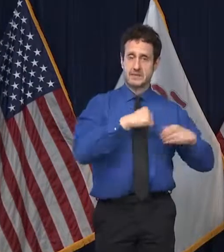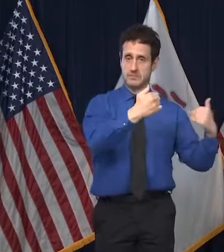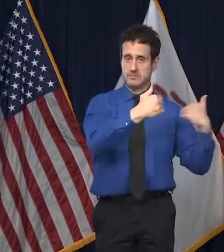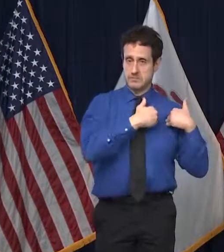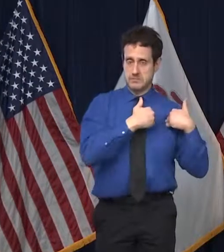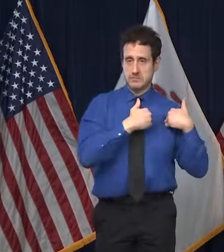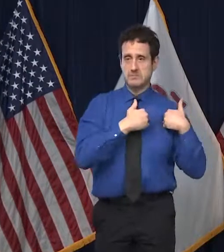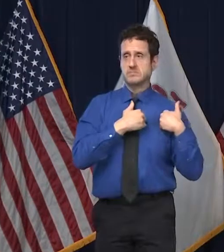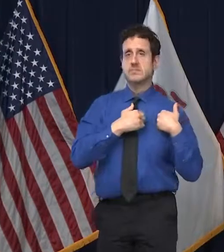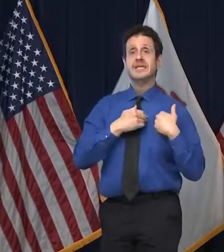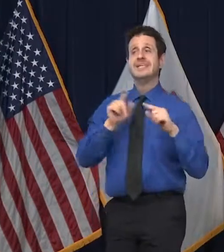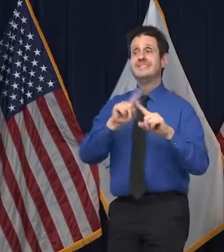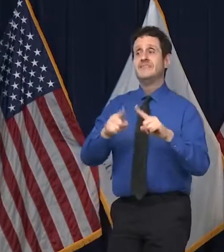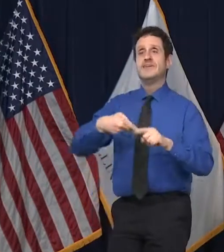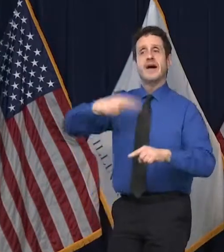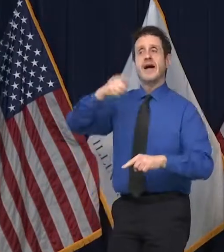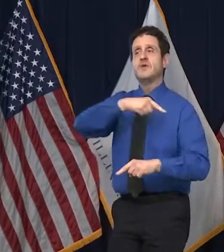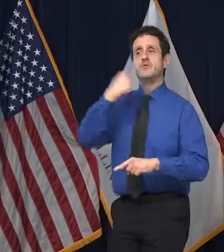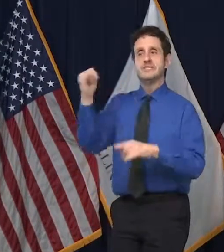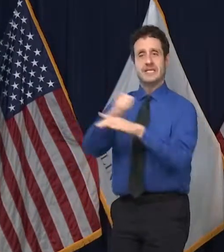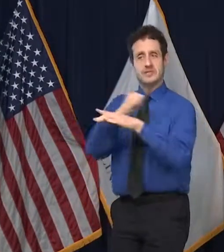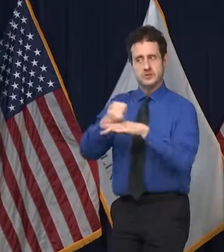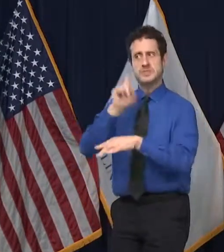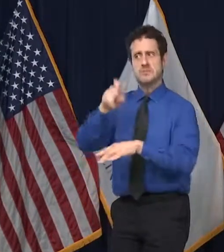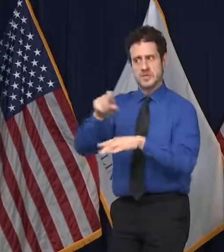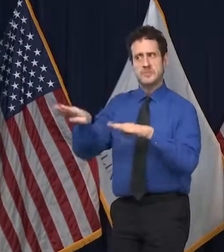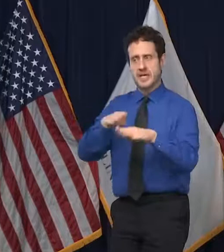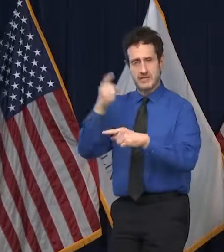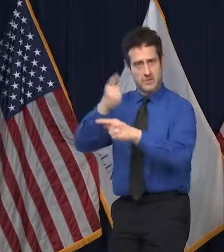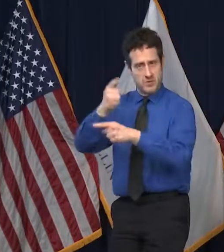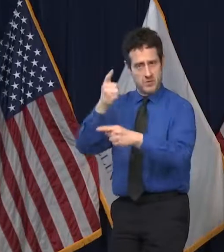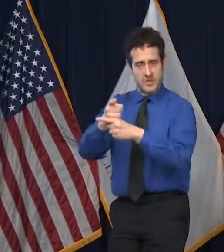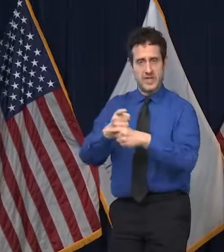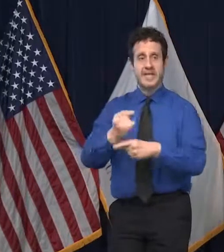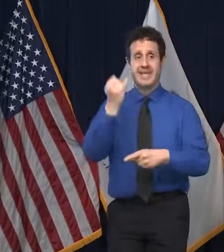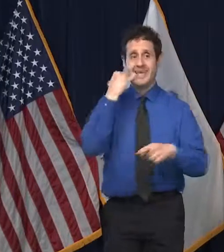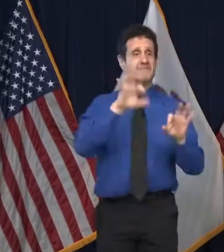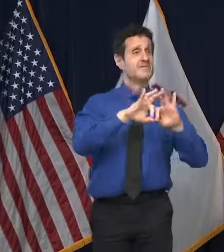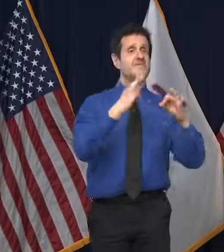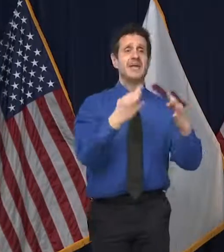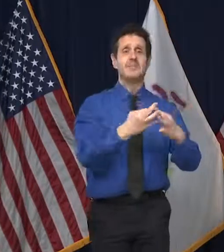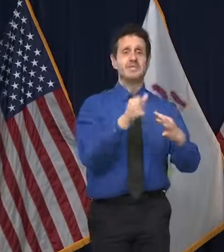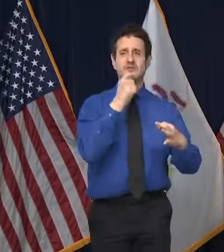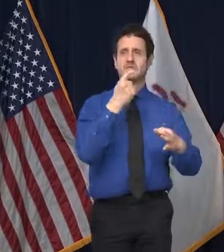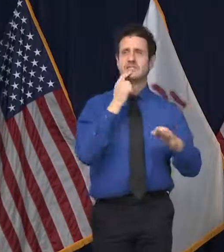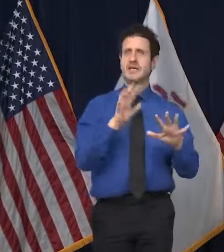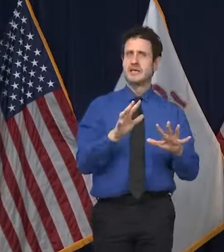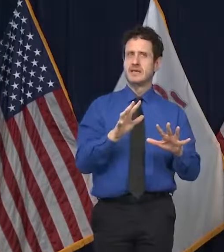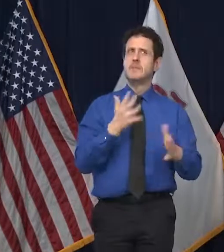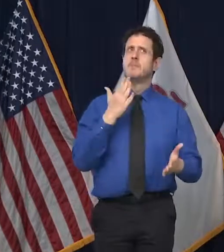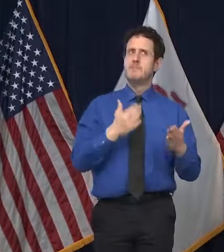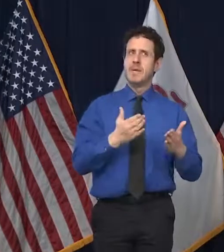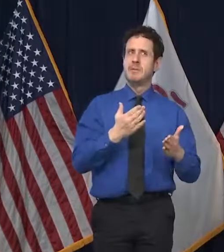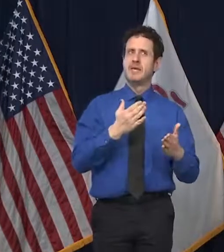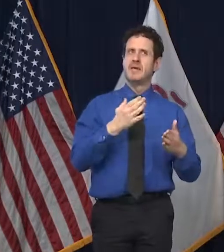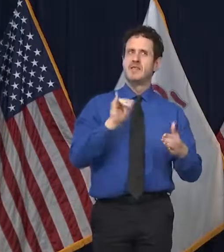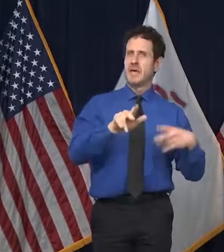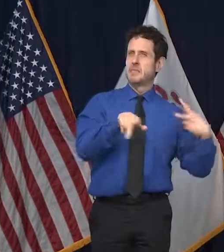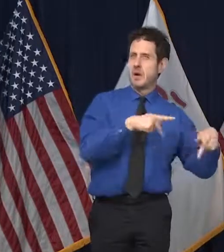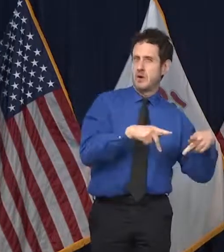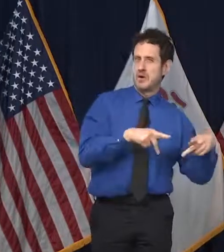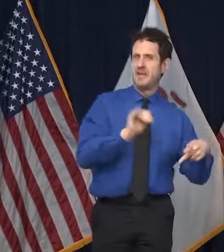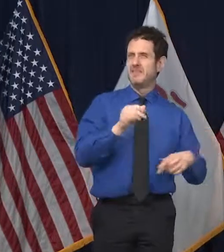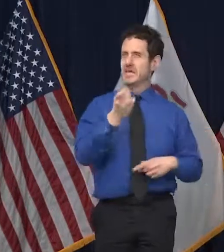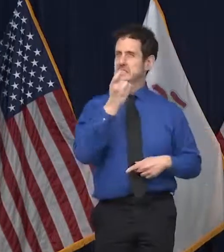industries don't act accordingly, if families don't put off that gathering or dinner